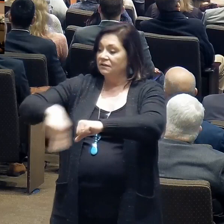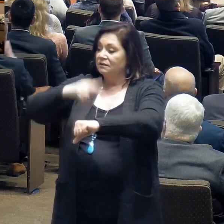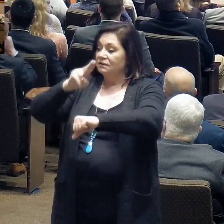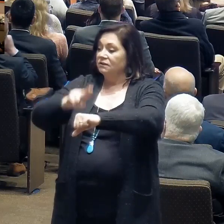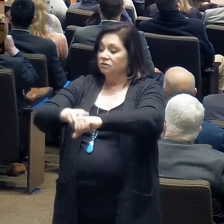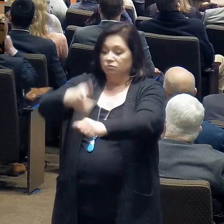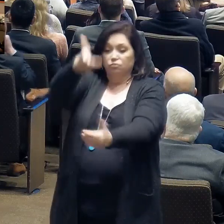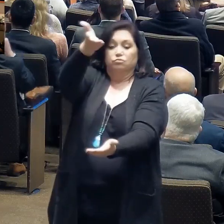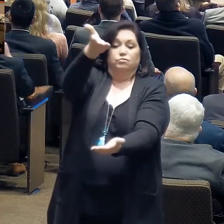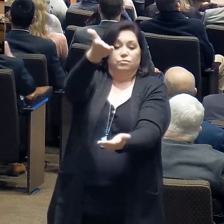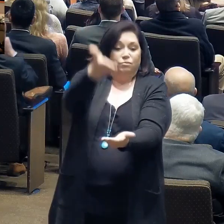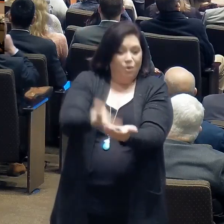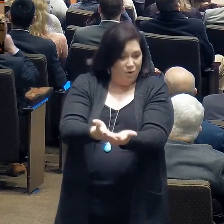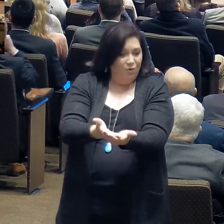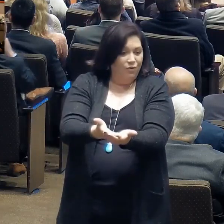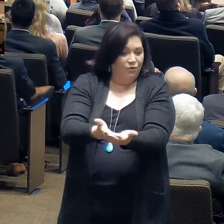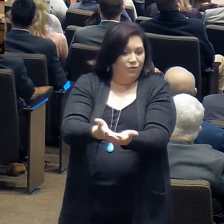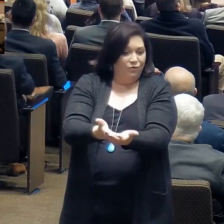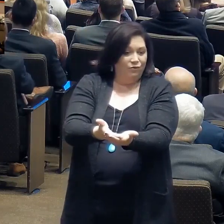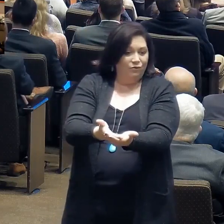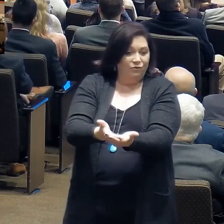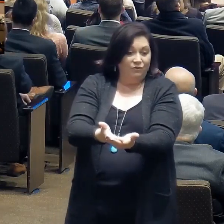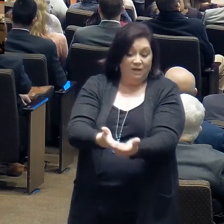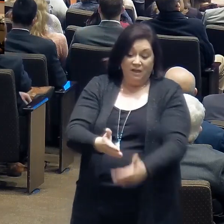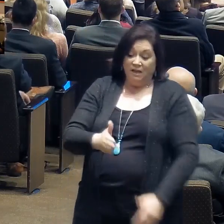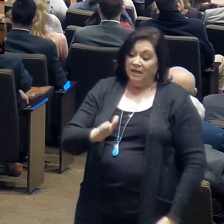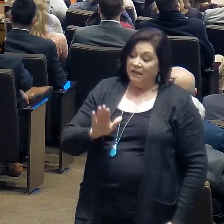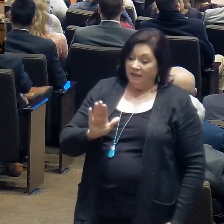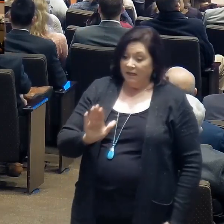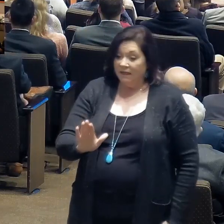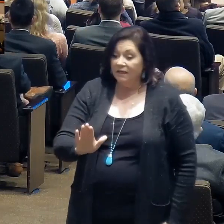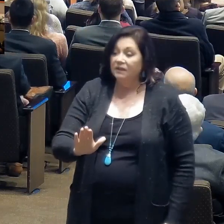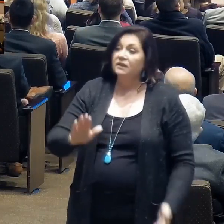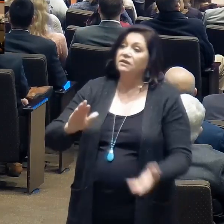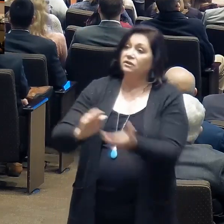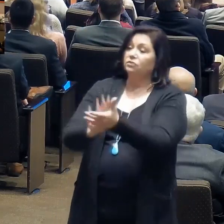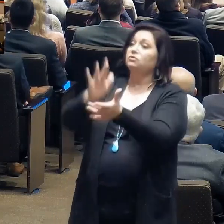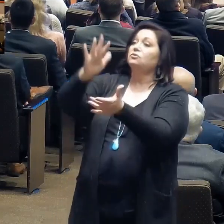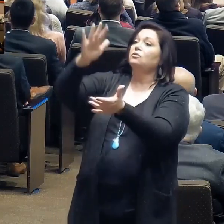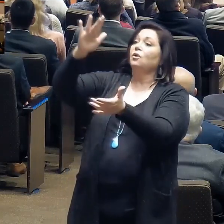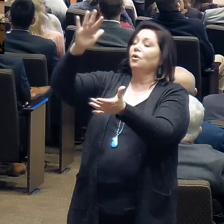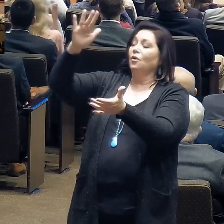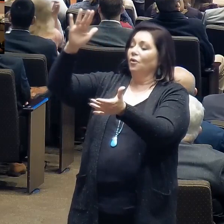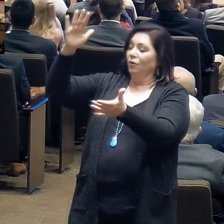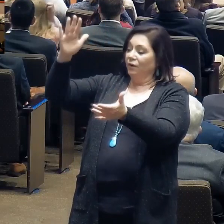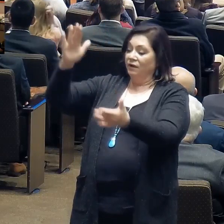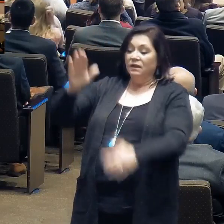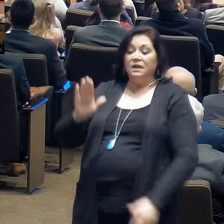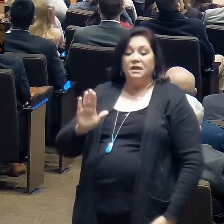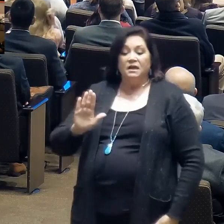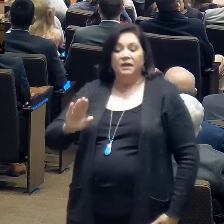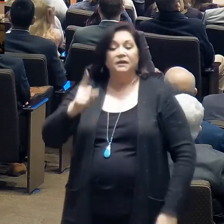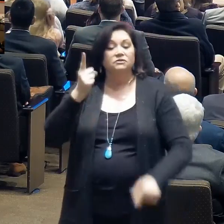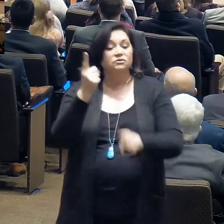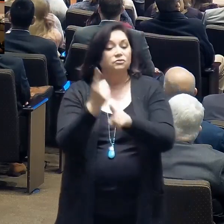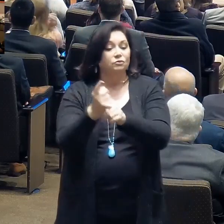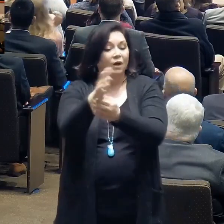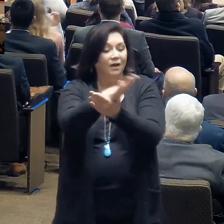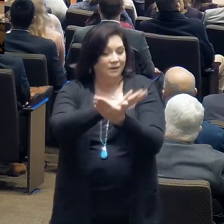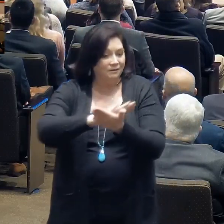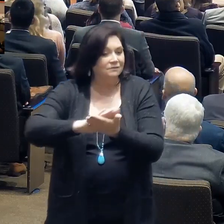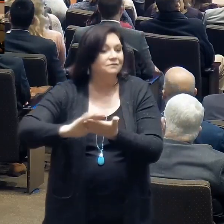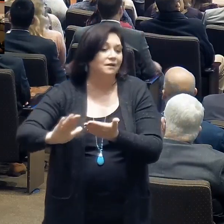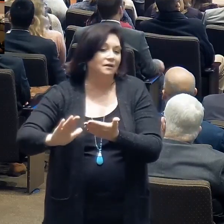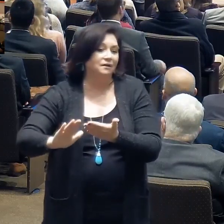through The glory of His righteousness